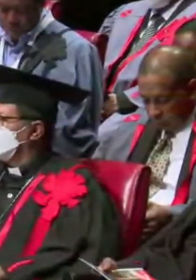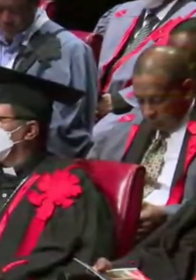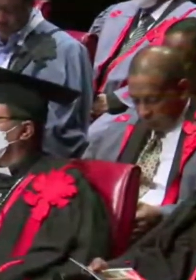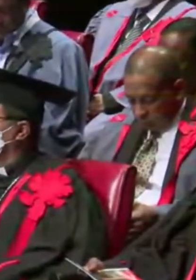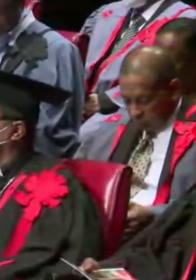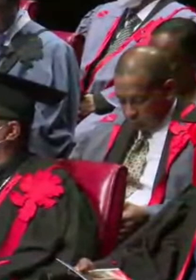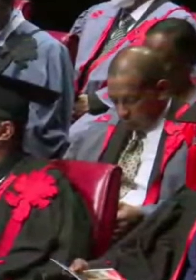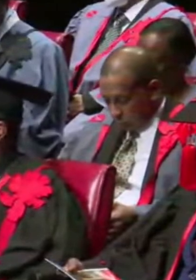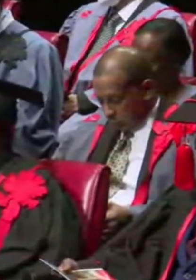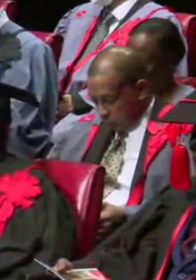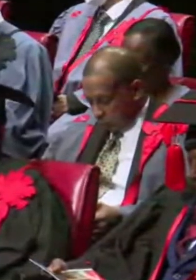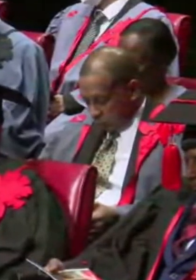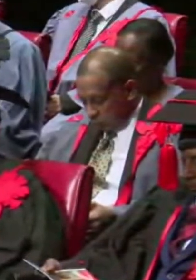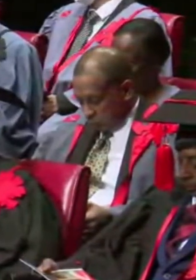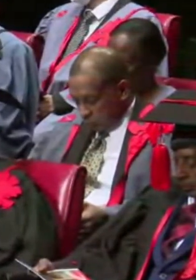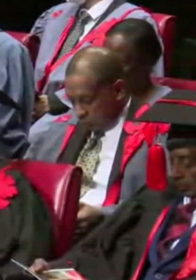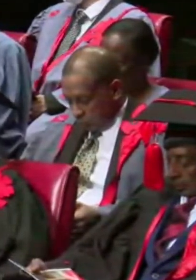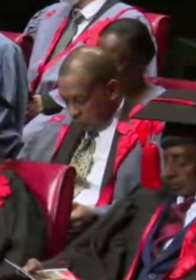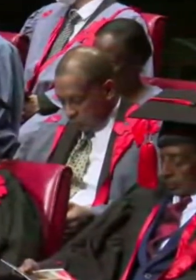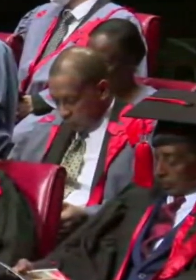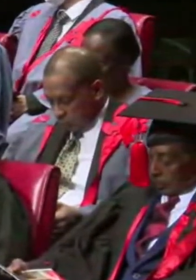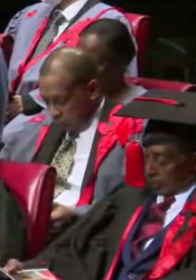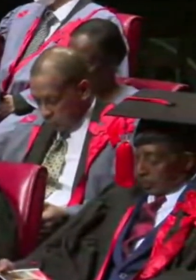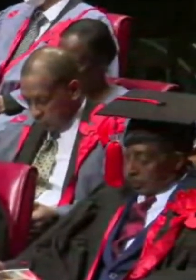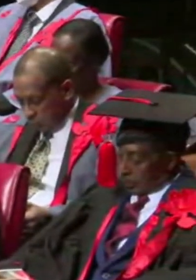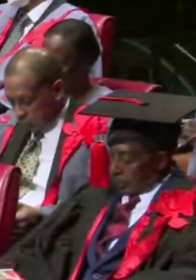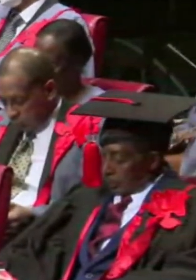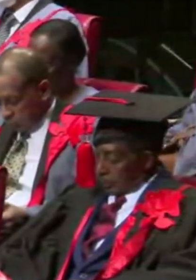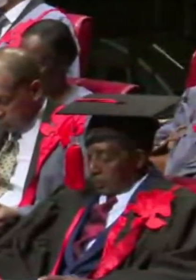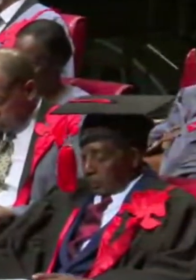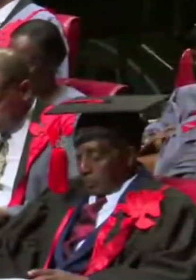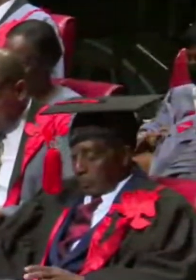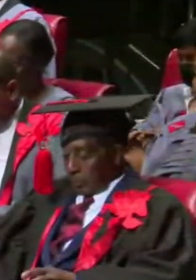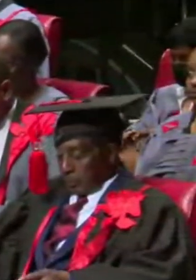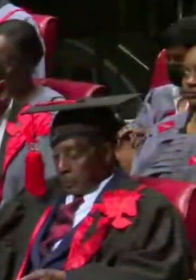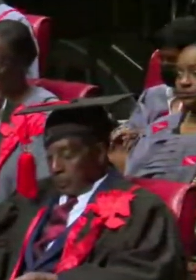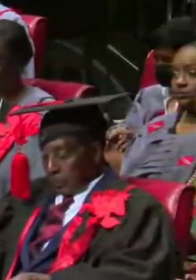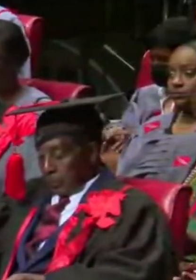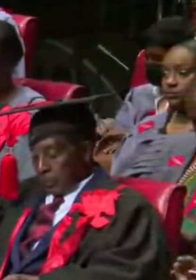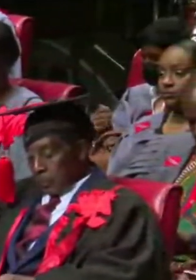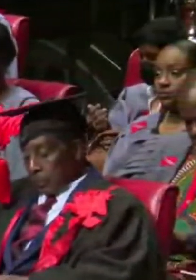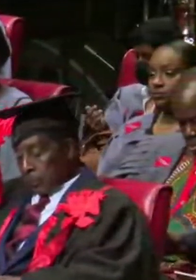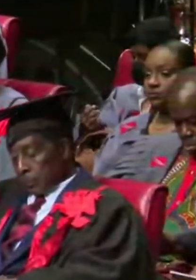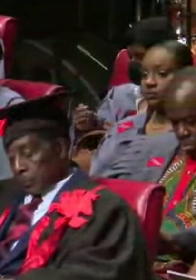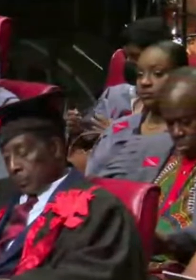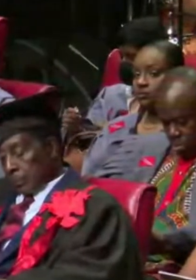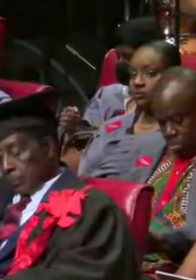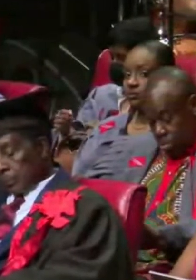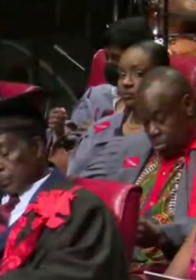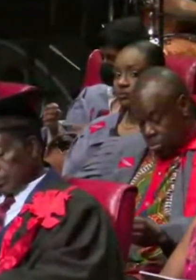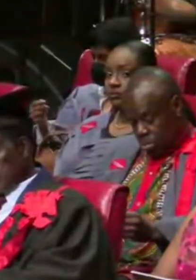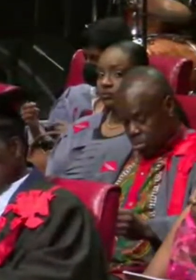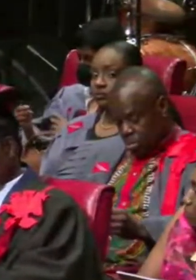Family members and friends. Members of the media and the viewing public.